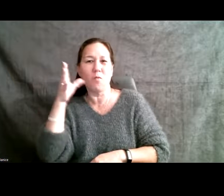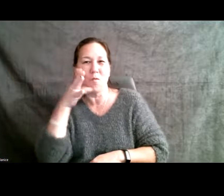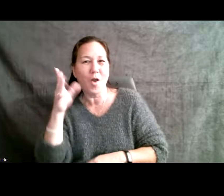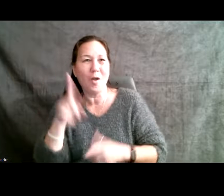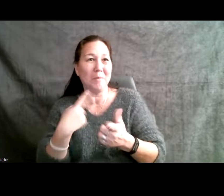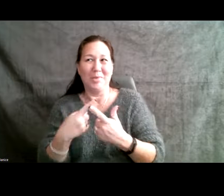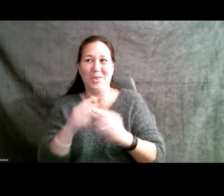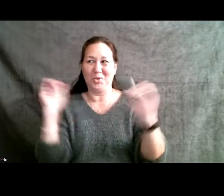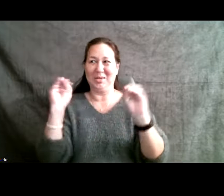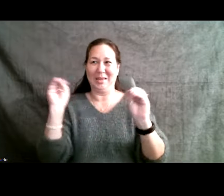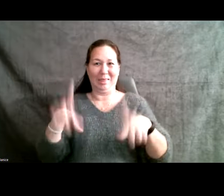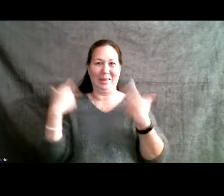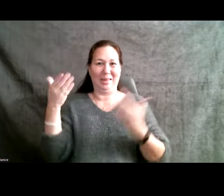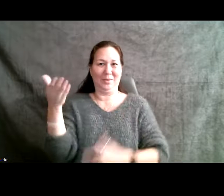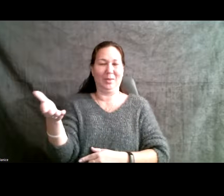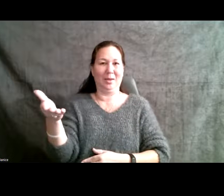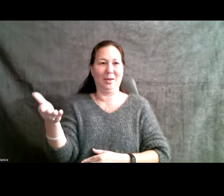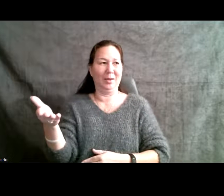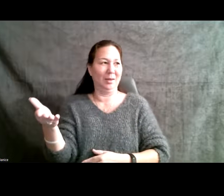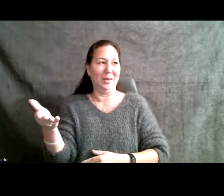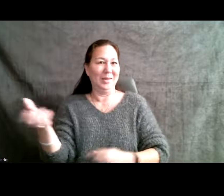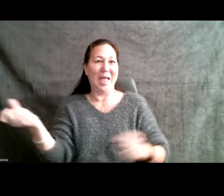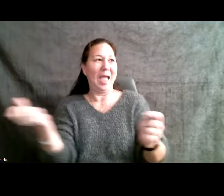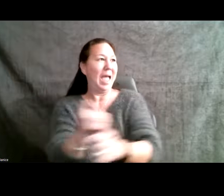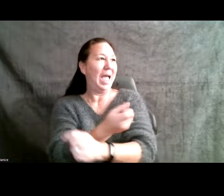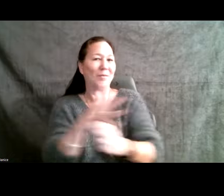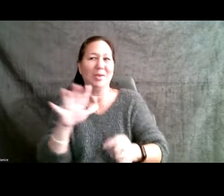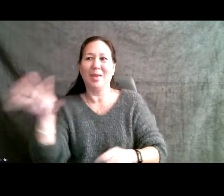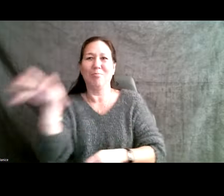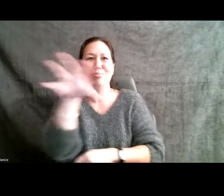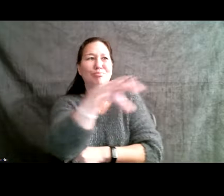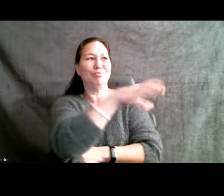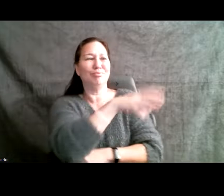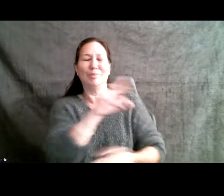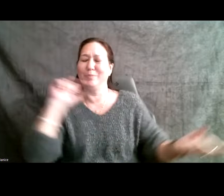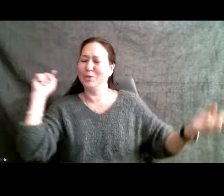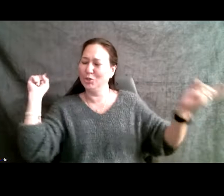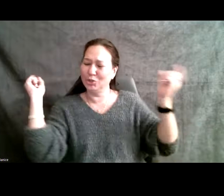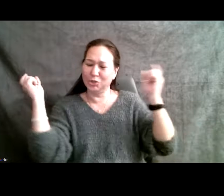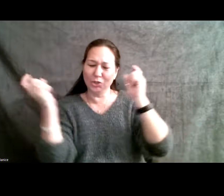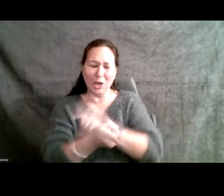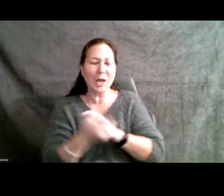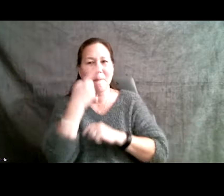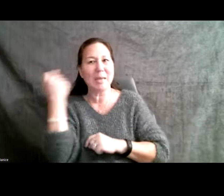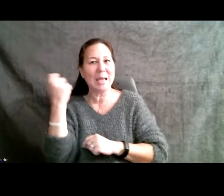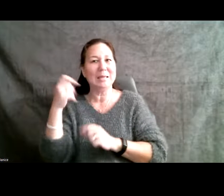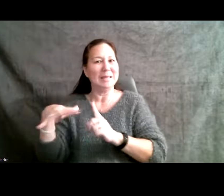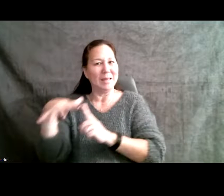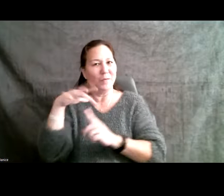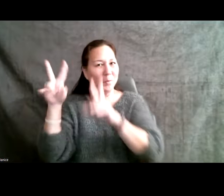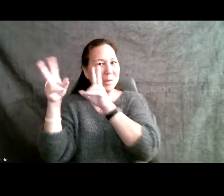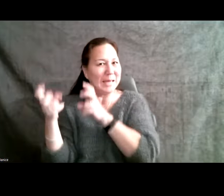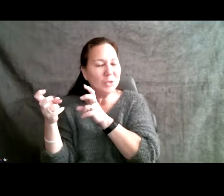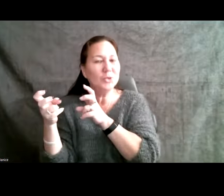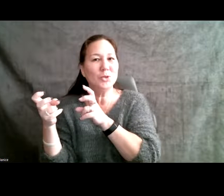the habitat has changed so drastically because of these environmental issues, that we no longer have that